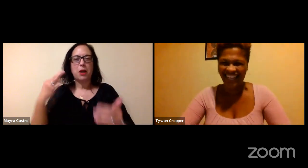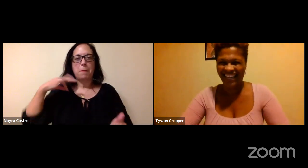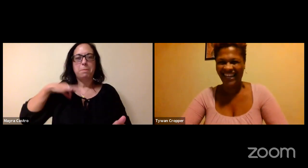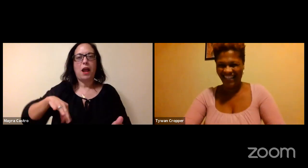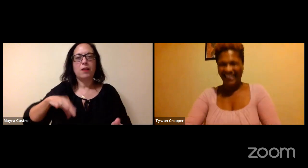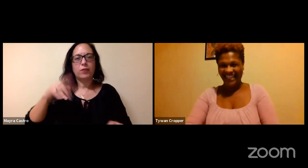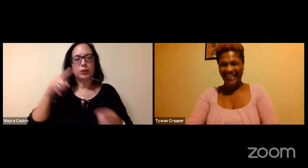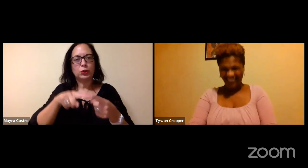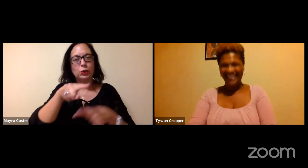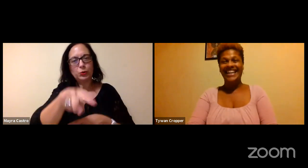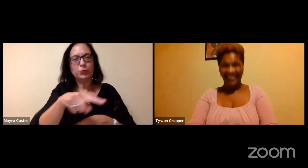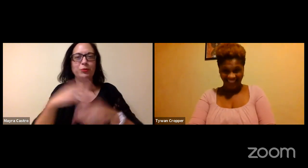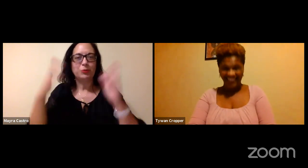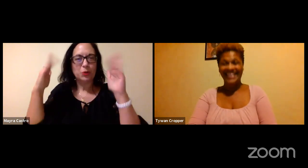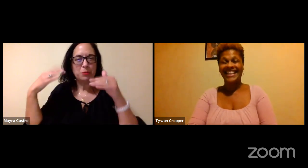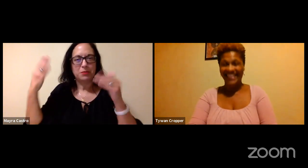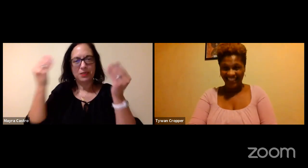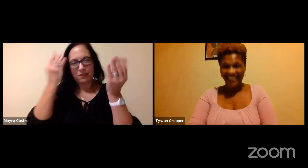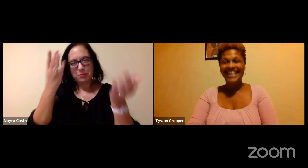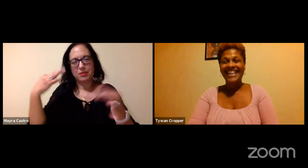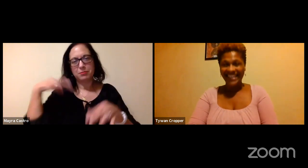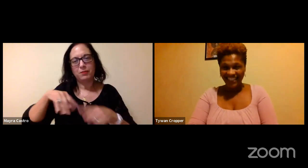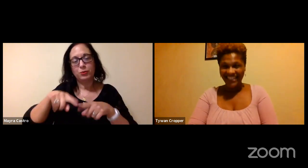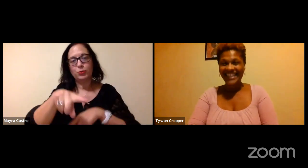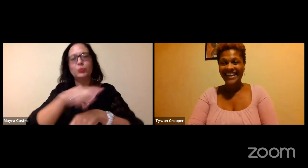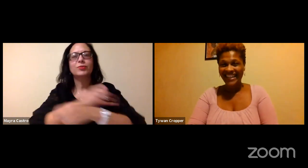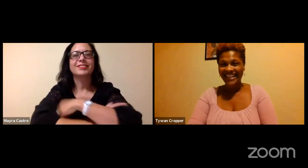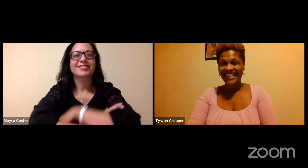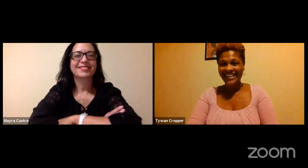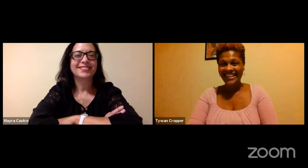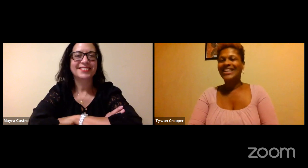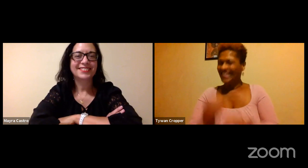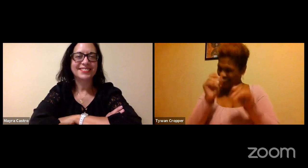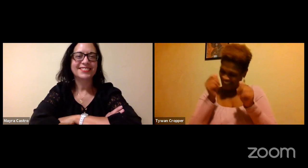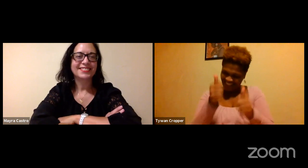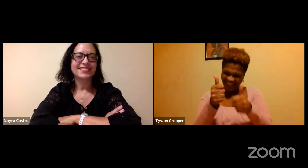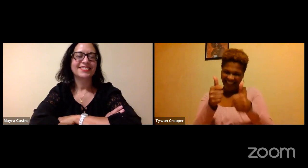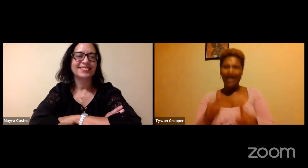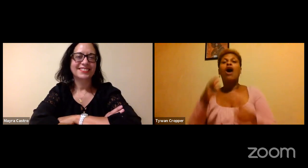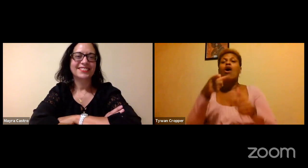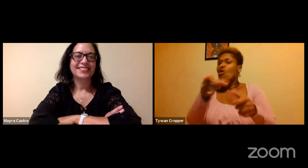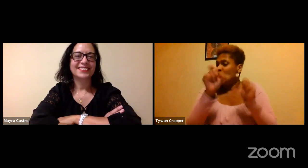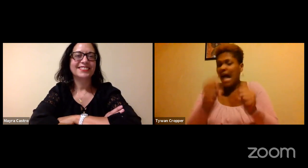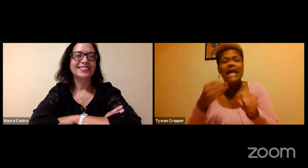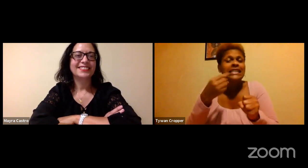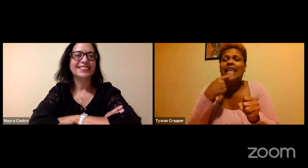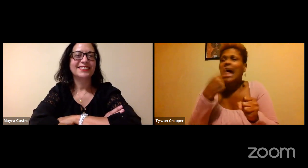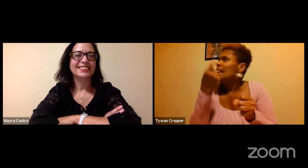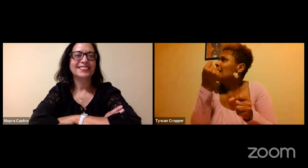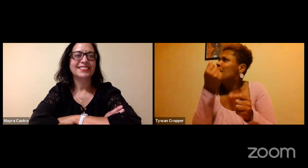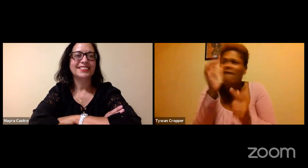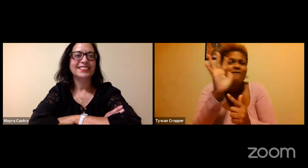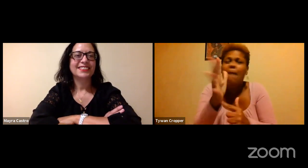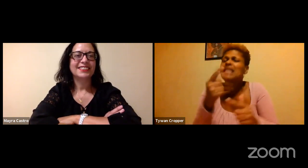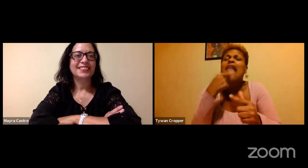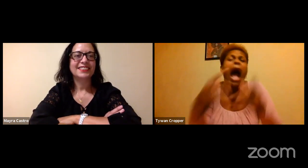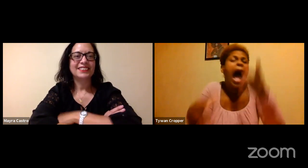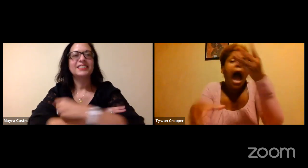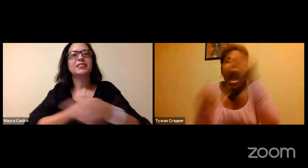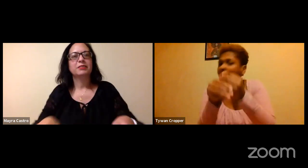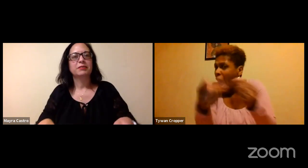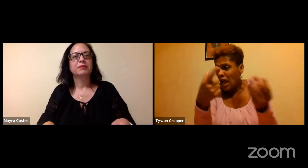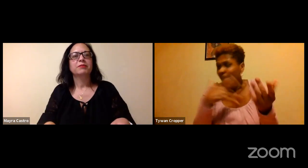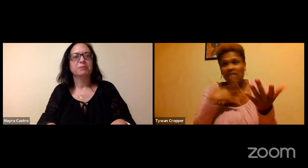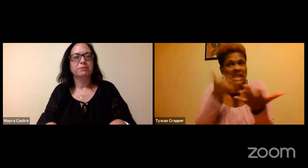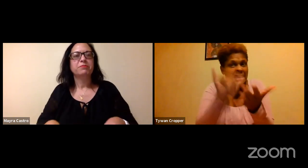Thanks, Patrick. I hope so. I hope I hope the information was beneficial for everyone, actually. Very good.